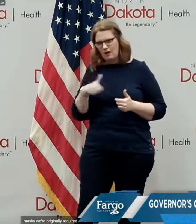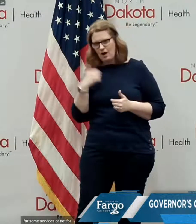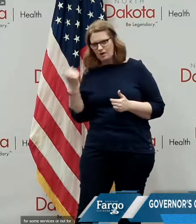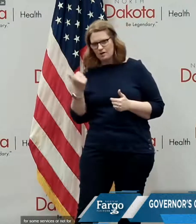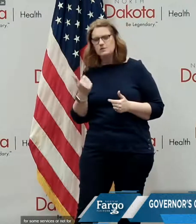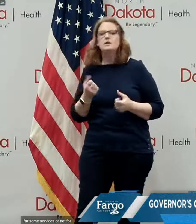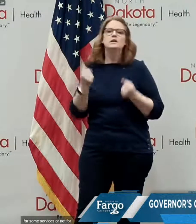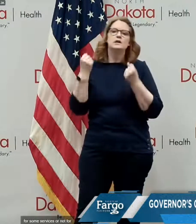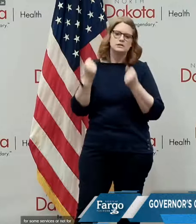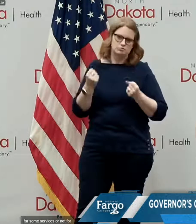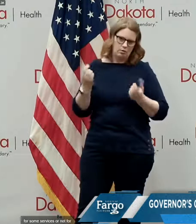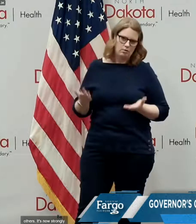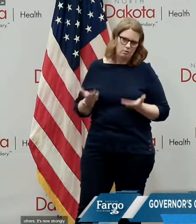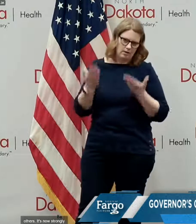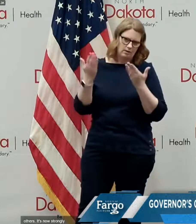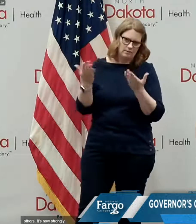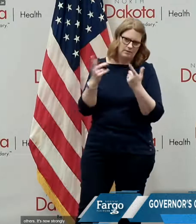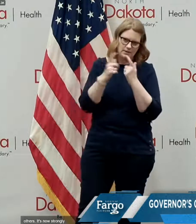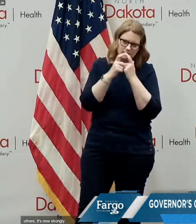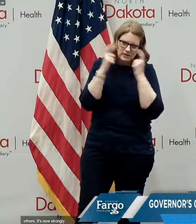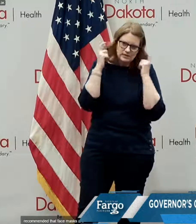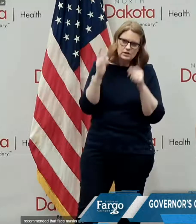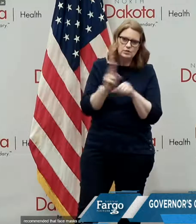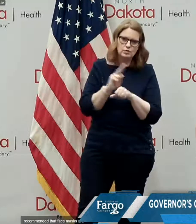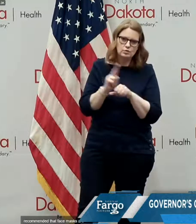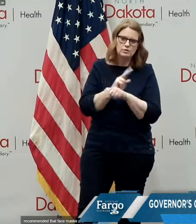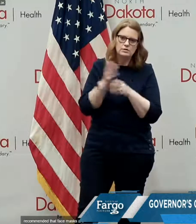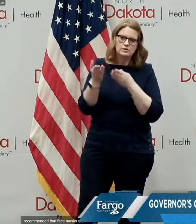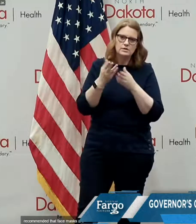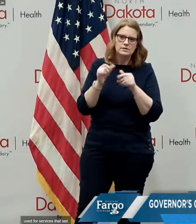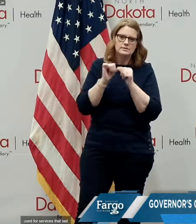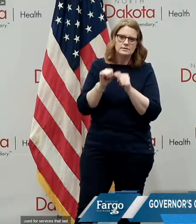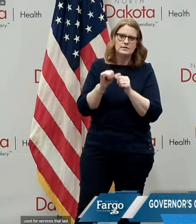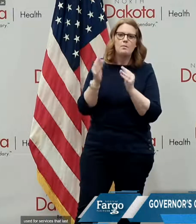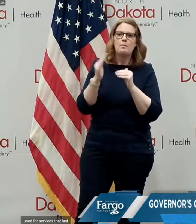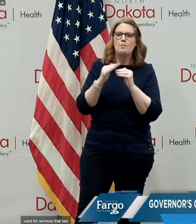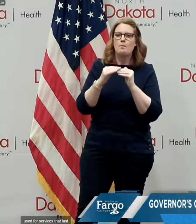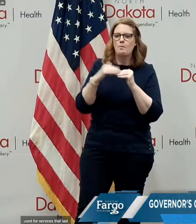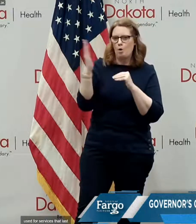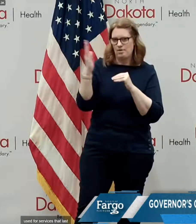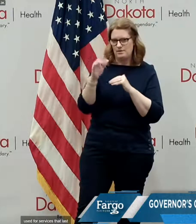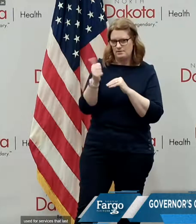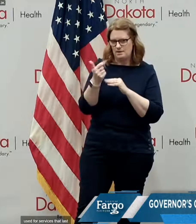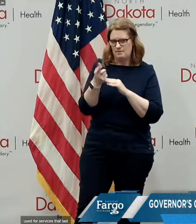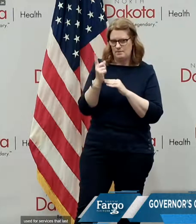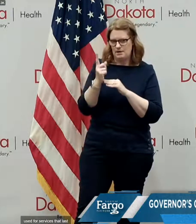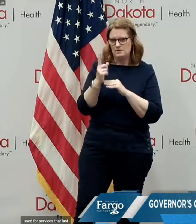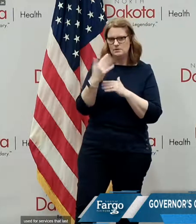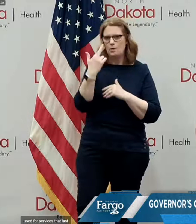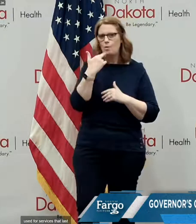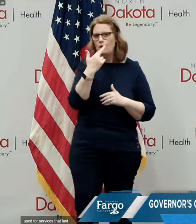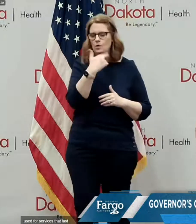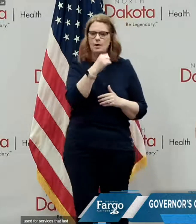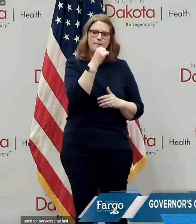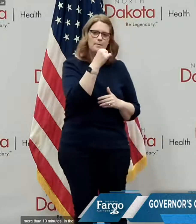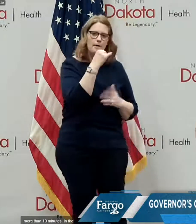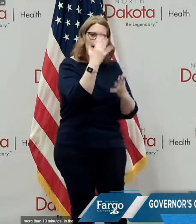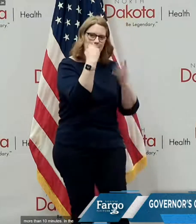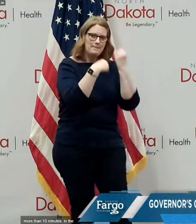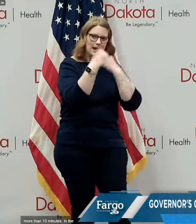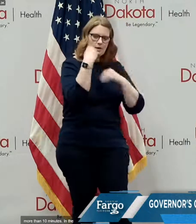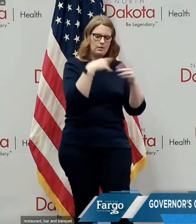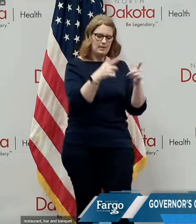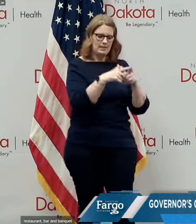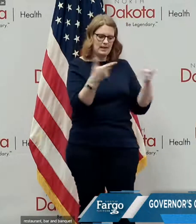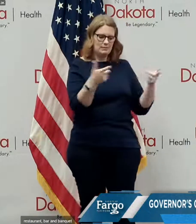strongly recommended that face masks are used for services that last more than 10 minutes. In the restaurant, bar, and banquet guidelines,